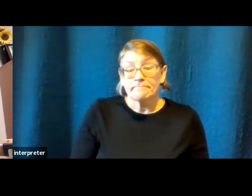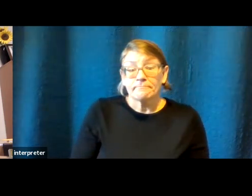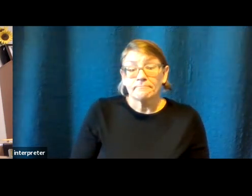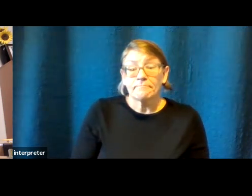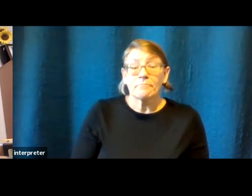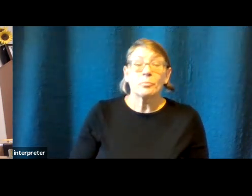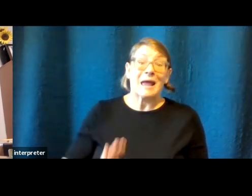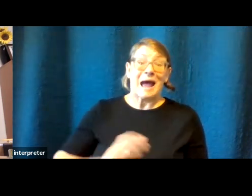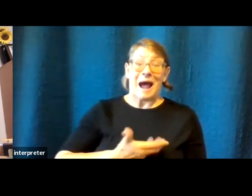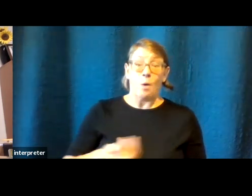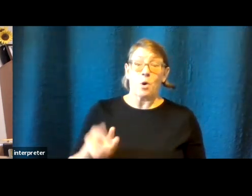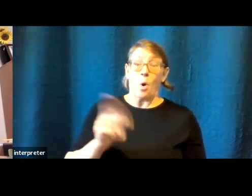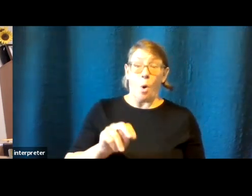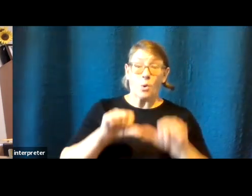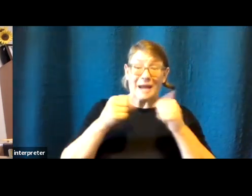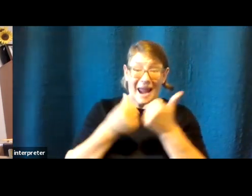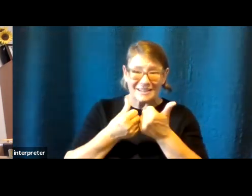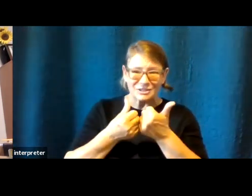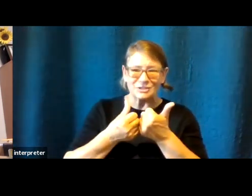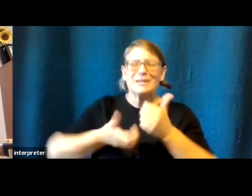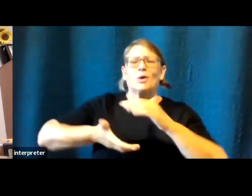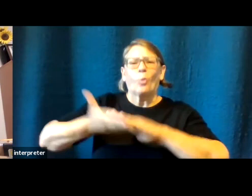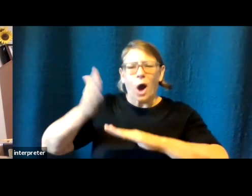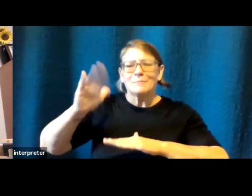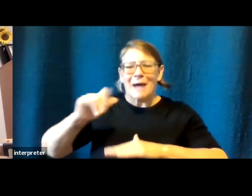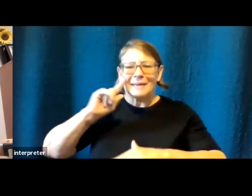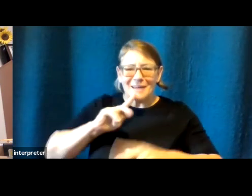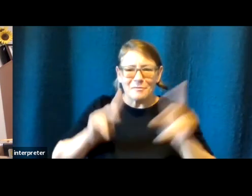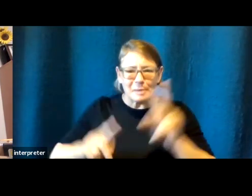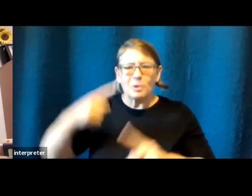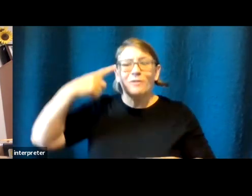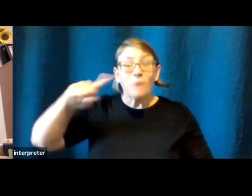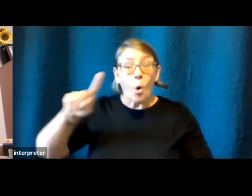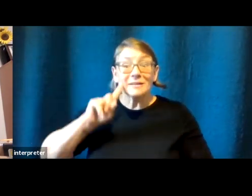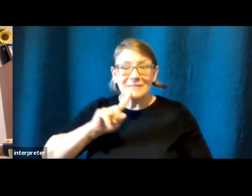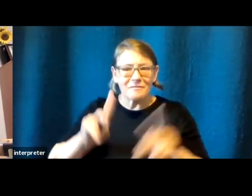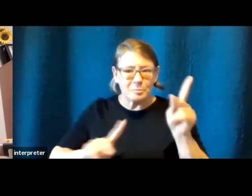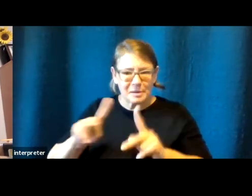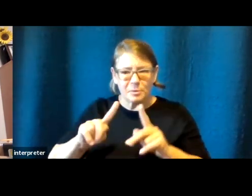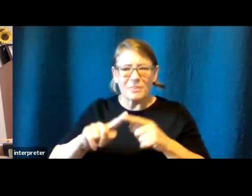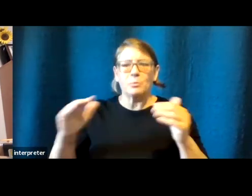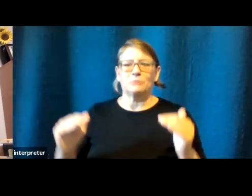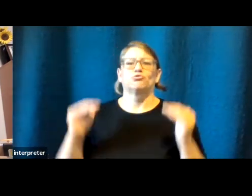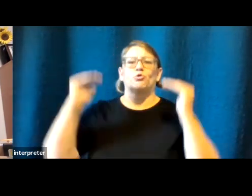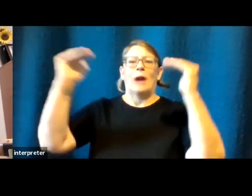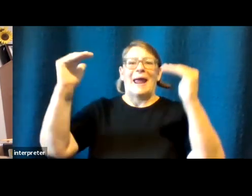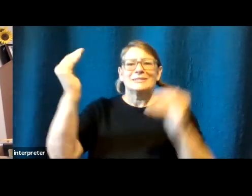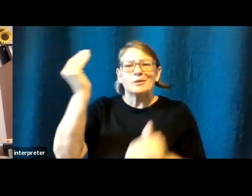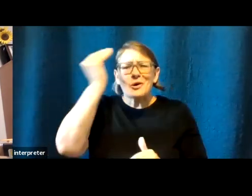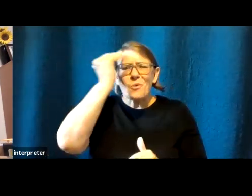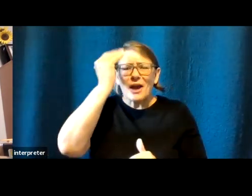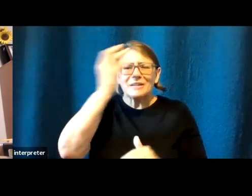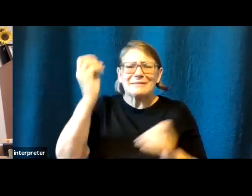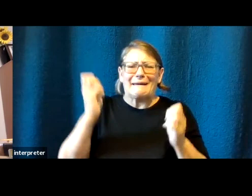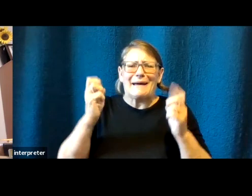Our own agency run by deaf people for deaf people that would raise the level of awareness and education